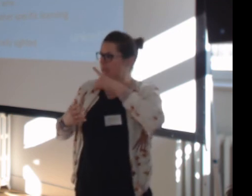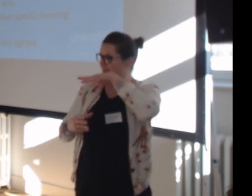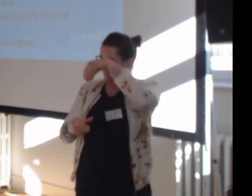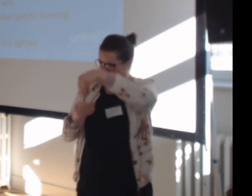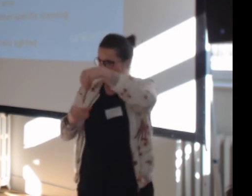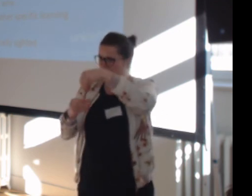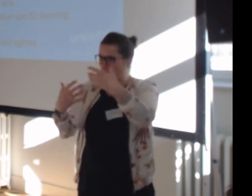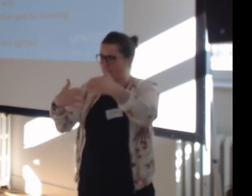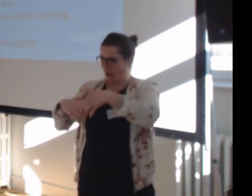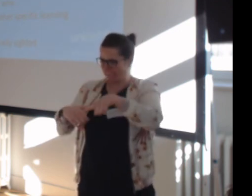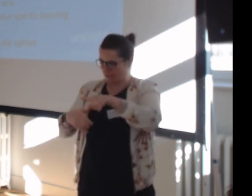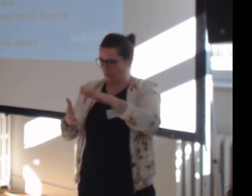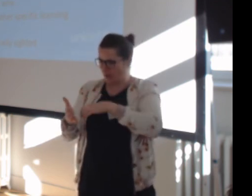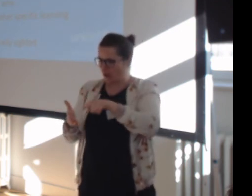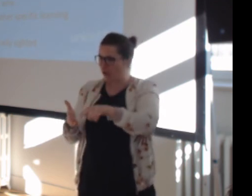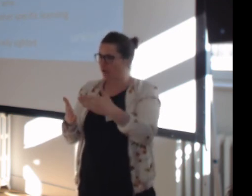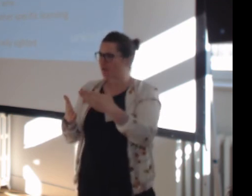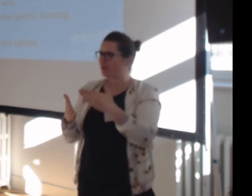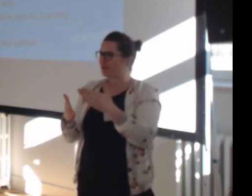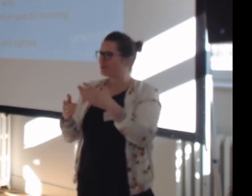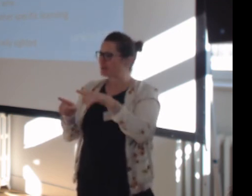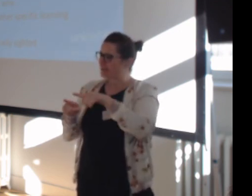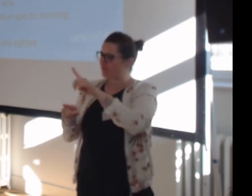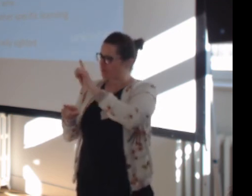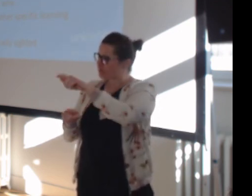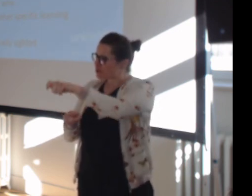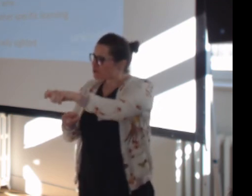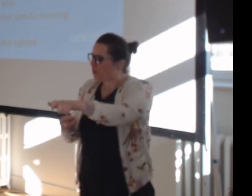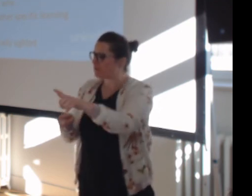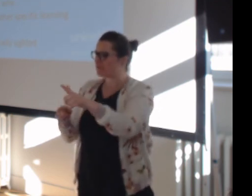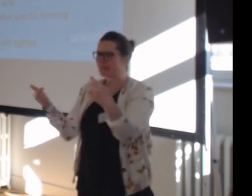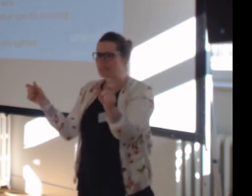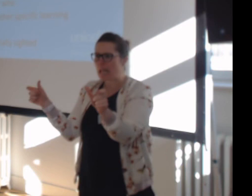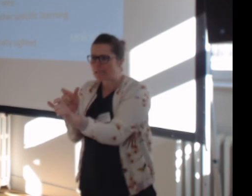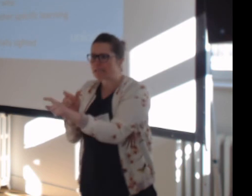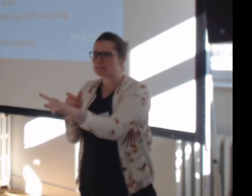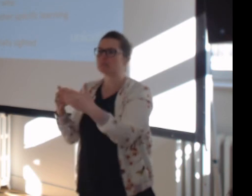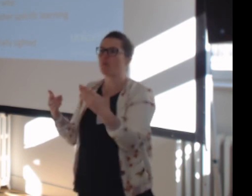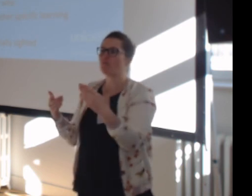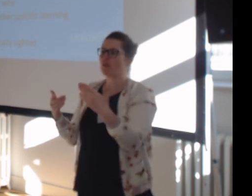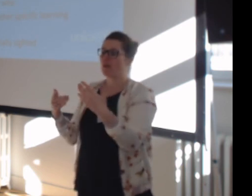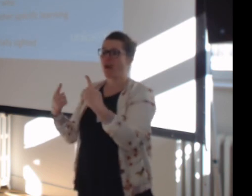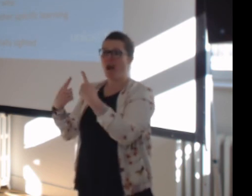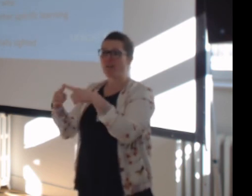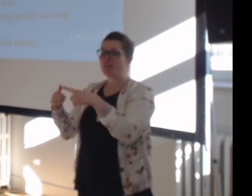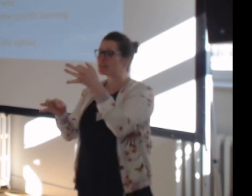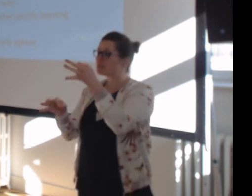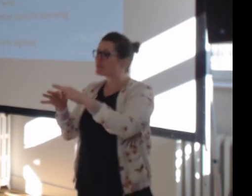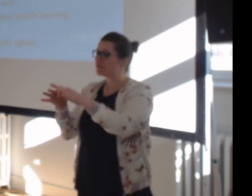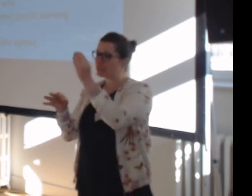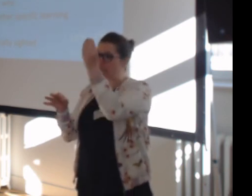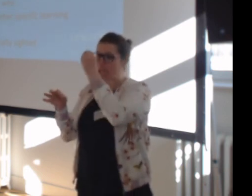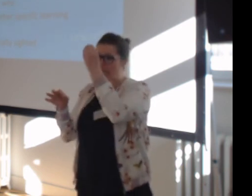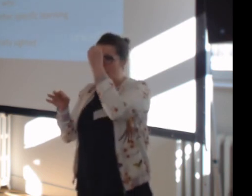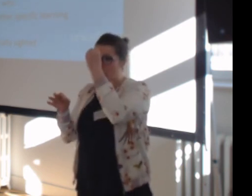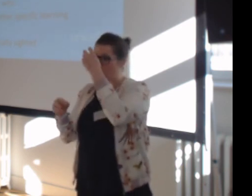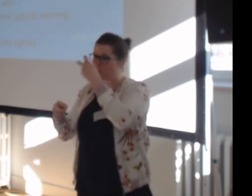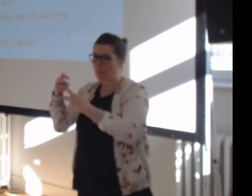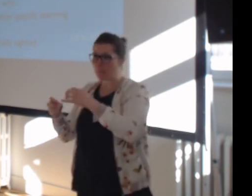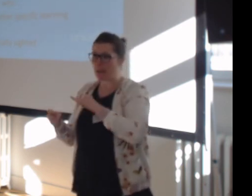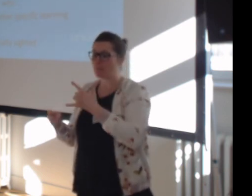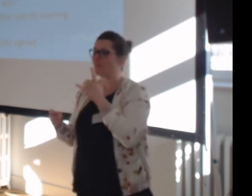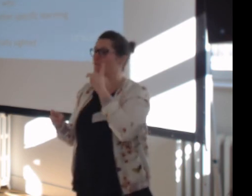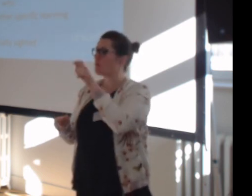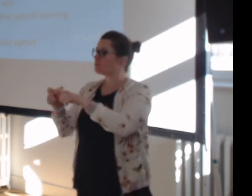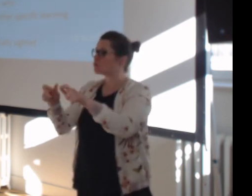is being used. And this is useful for people who are dyslexic or have other specific learning disabilities,